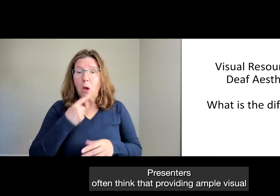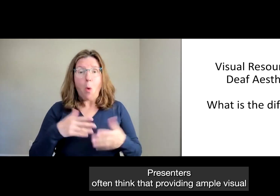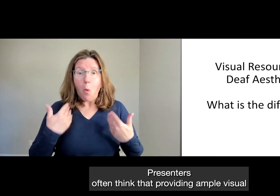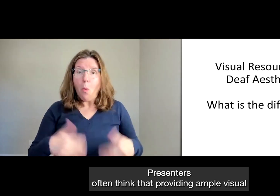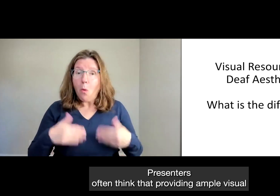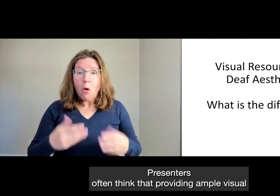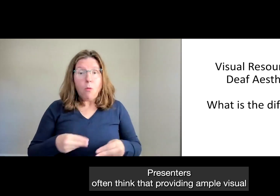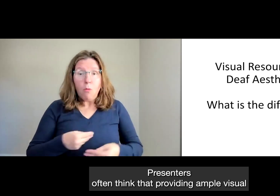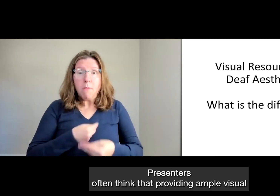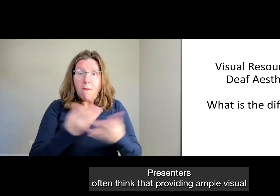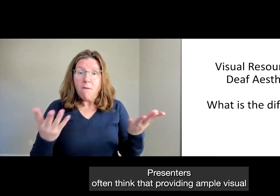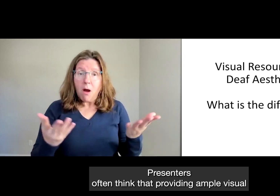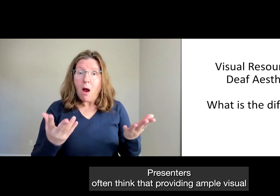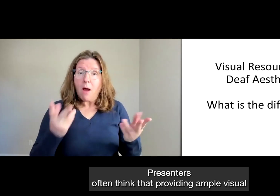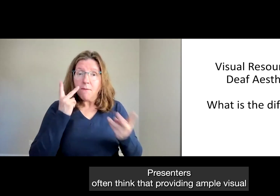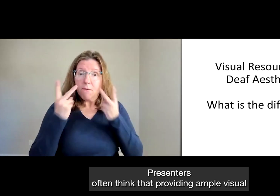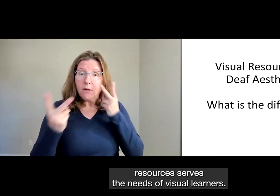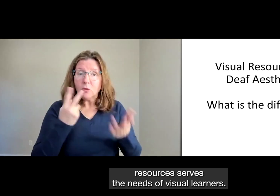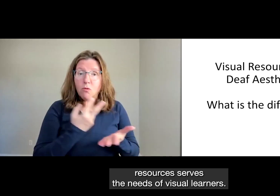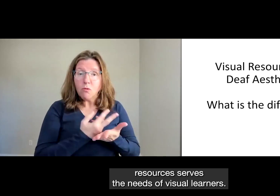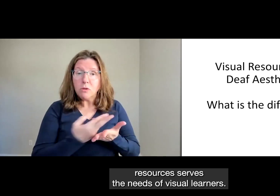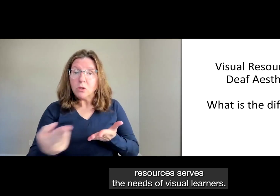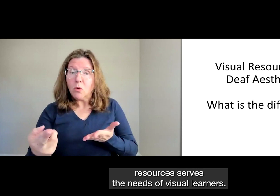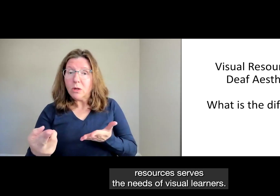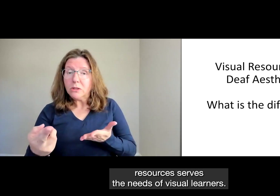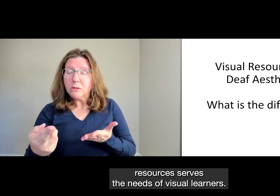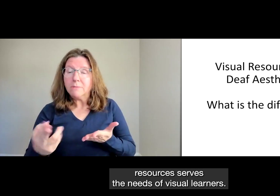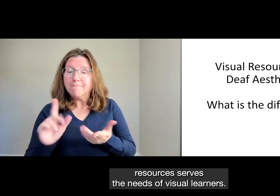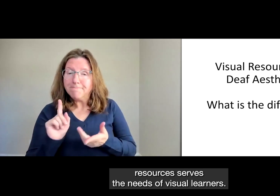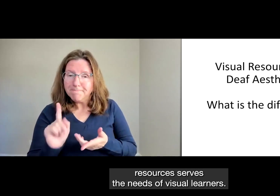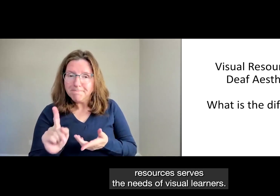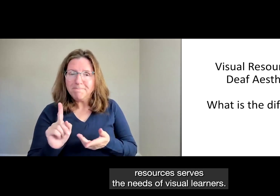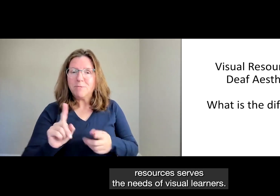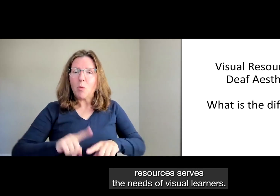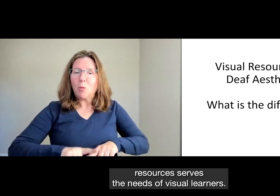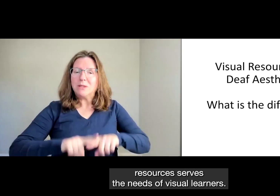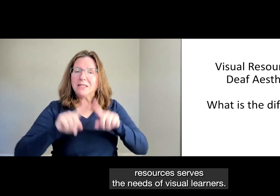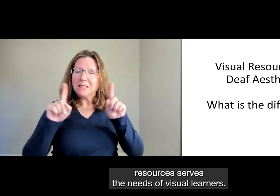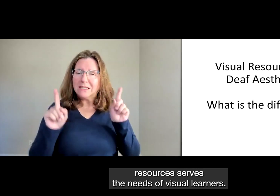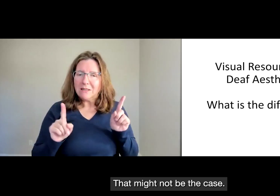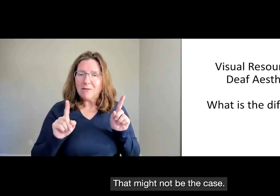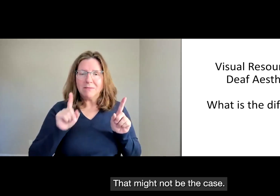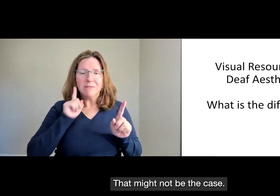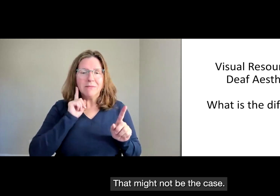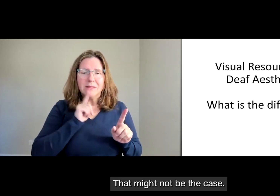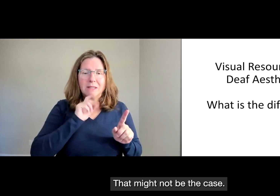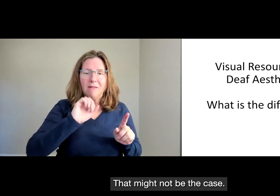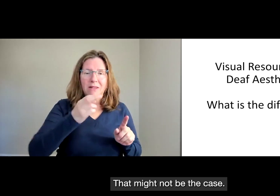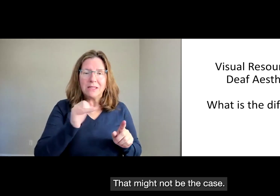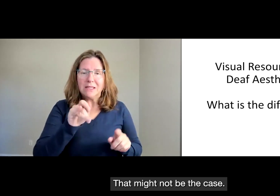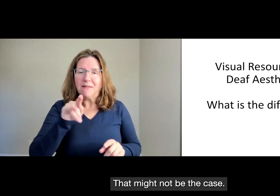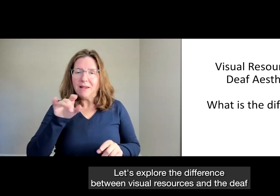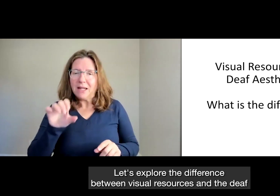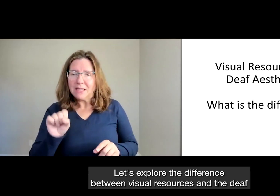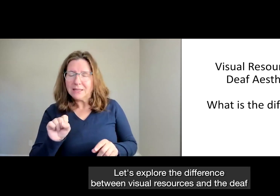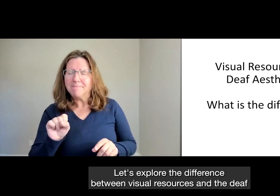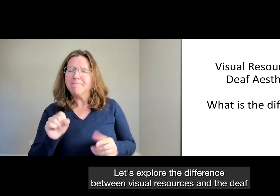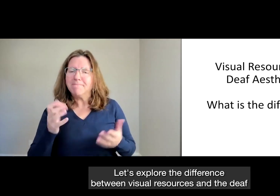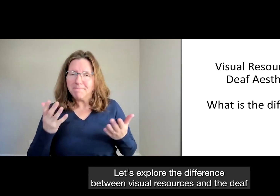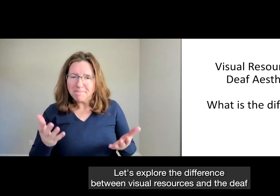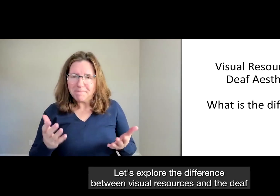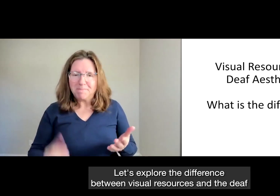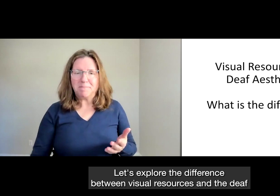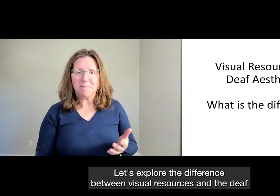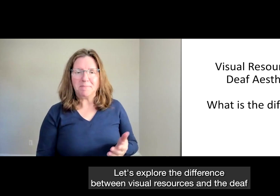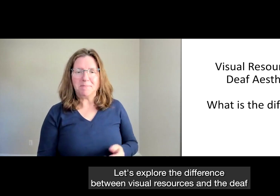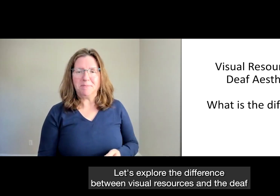Presenters often think that providing ample visual resources serves the needs of visual learners. That might not be the case. Let's explore